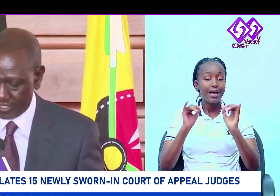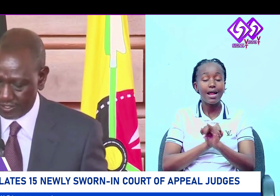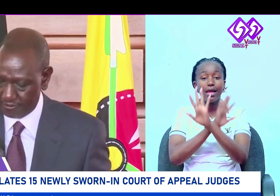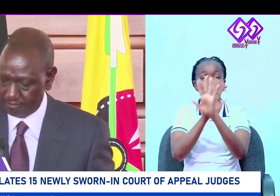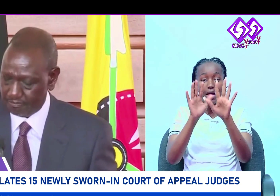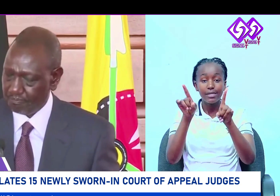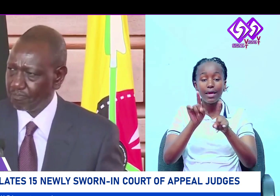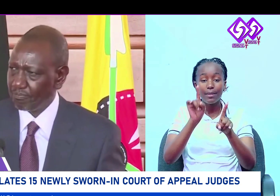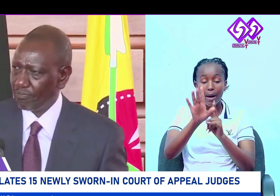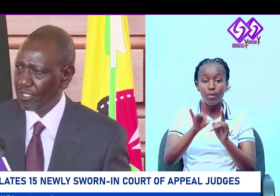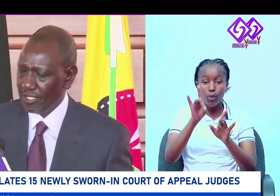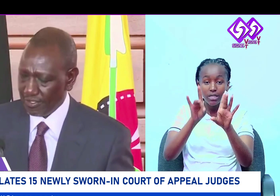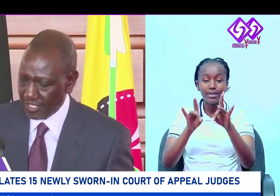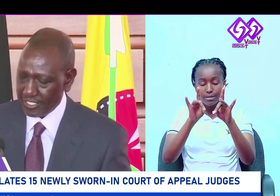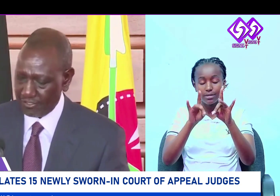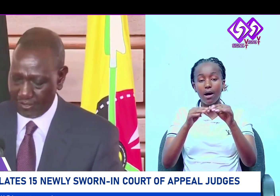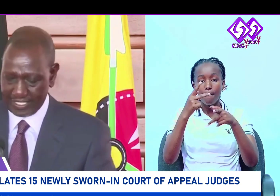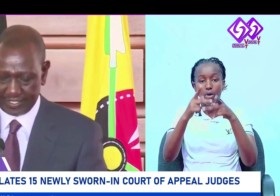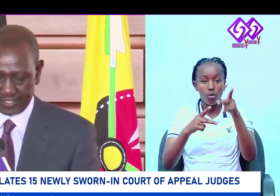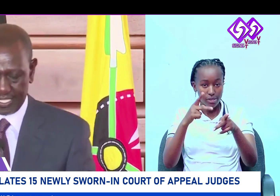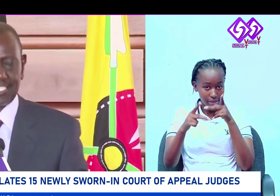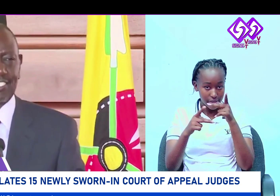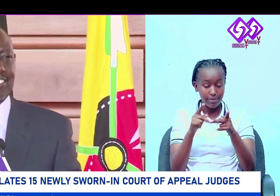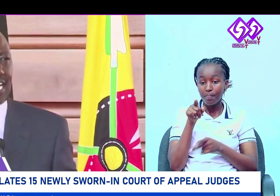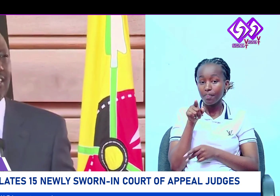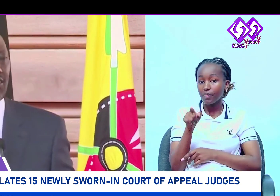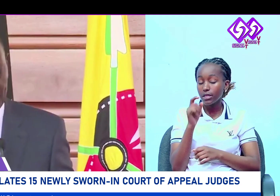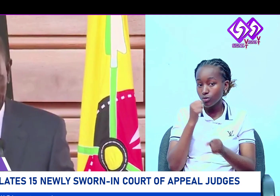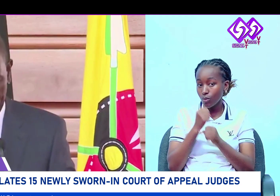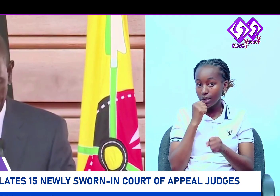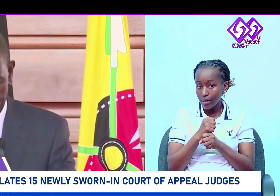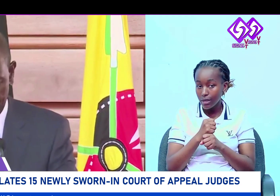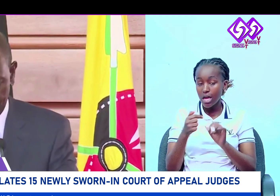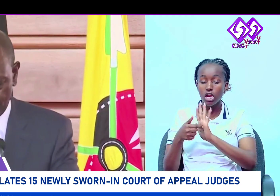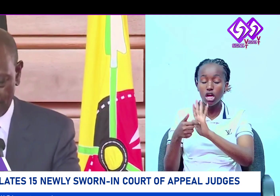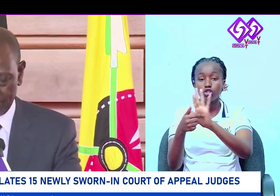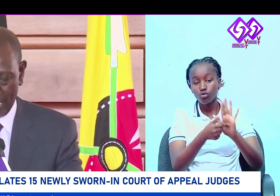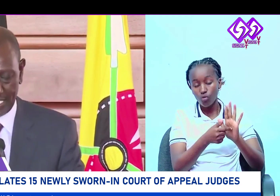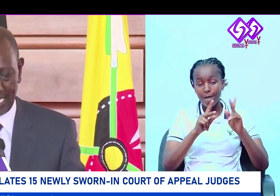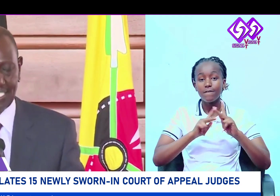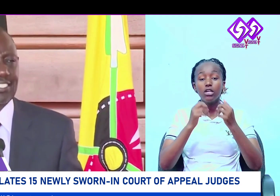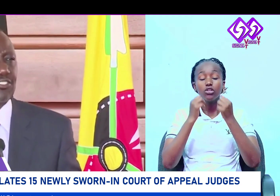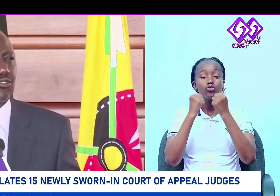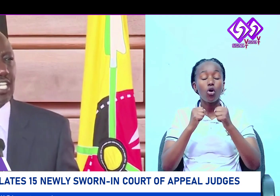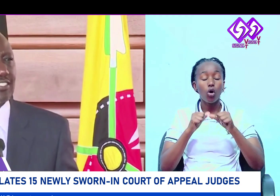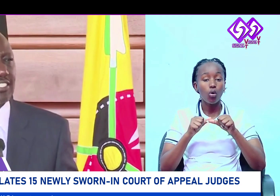process. This reflects a sustained commitment to expanding access to